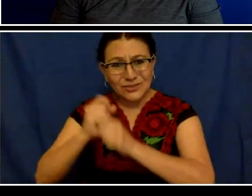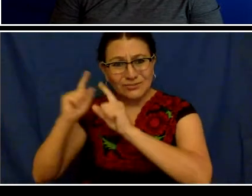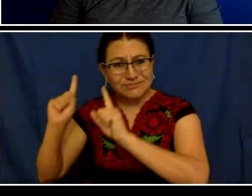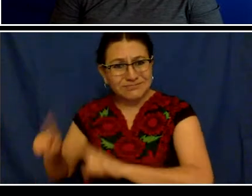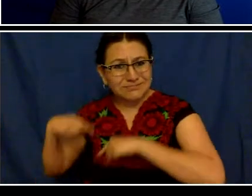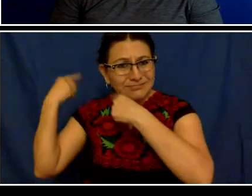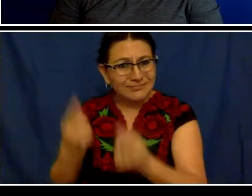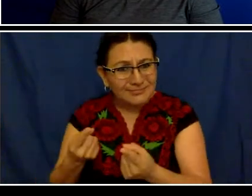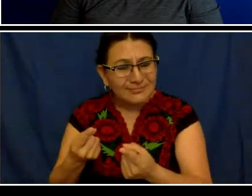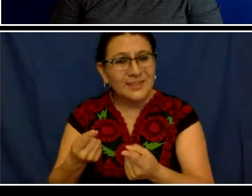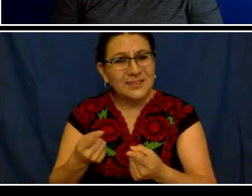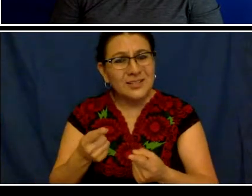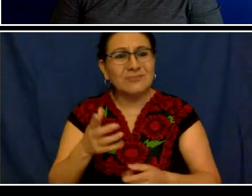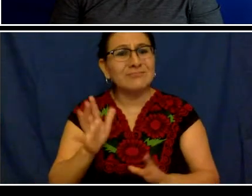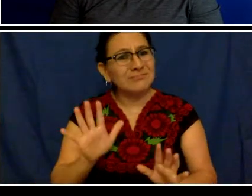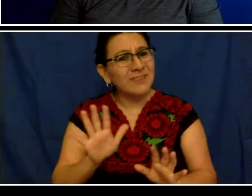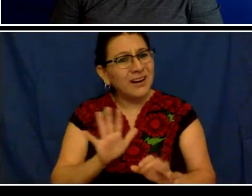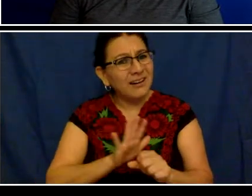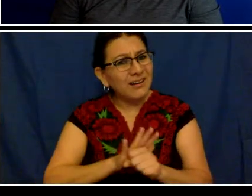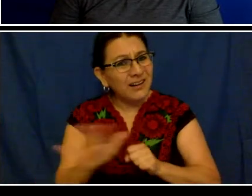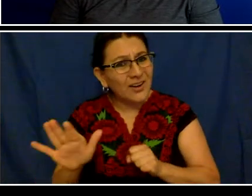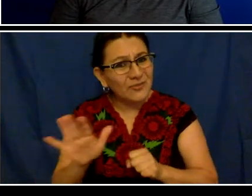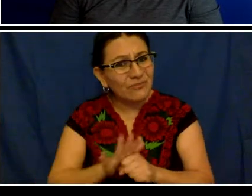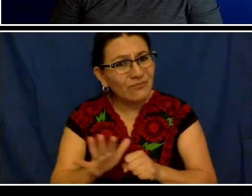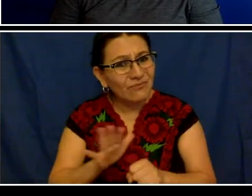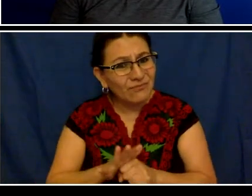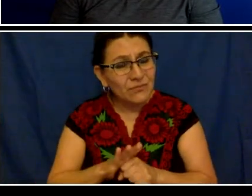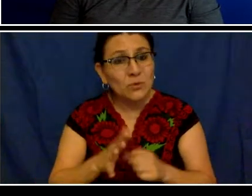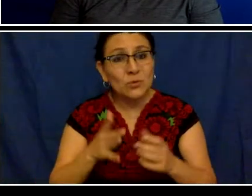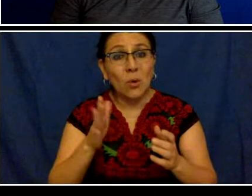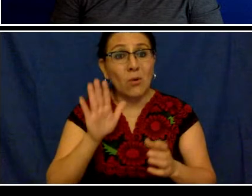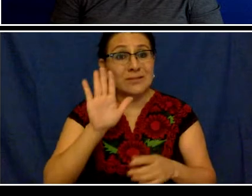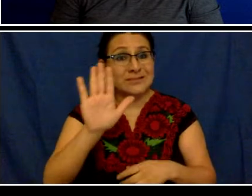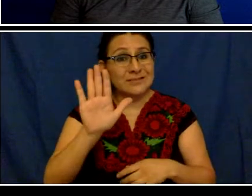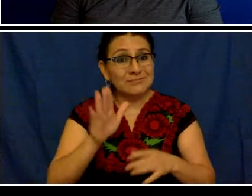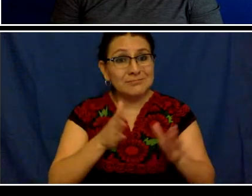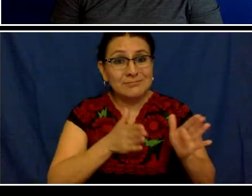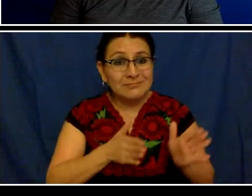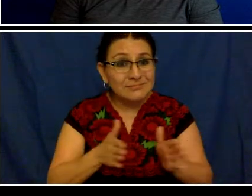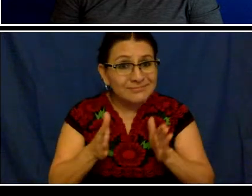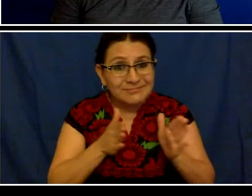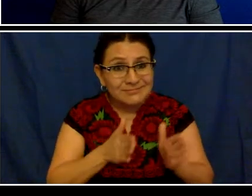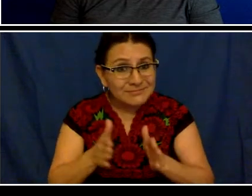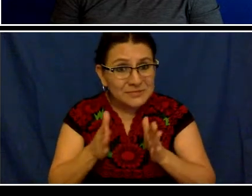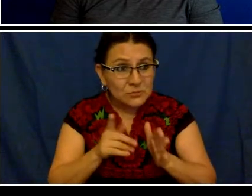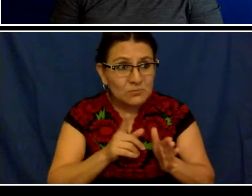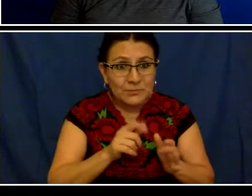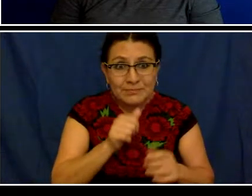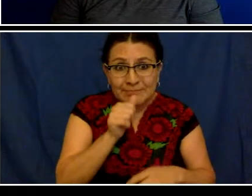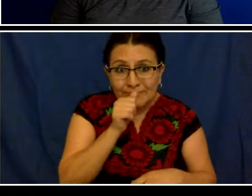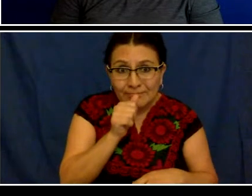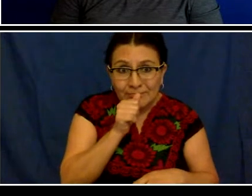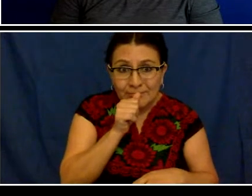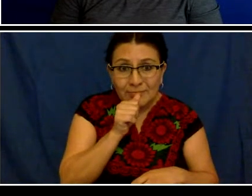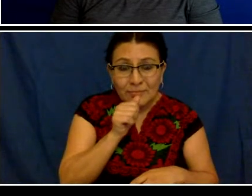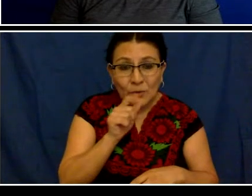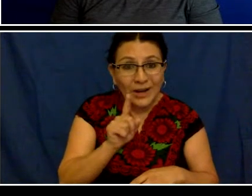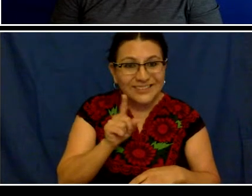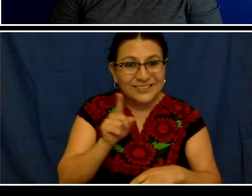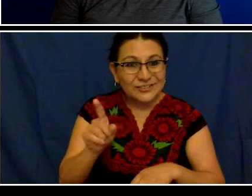Mexico. And it was happening for over the last 300 years. He was seeing the suffering that was happening. And he decided, you know what, it's time, it's